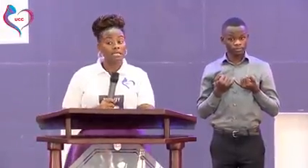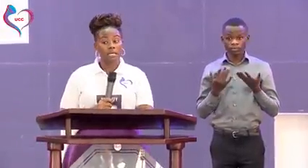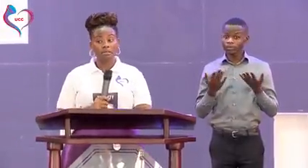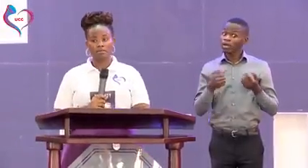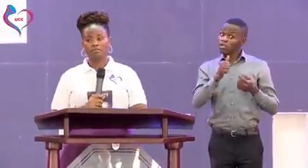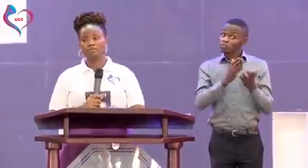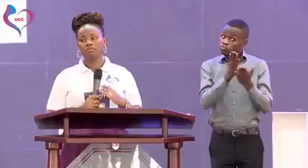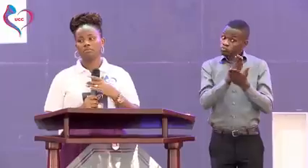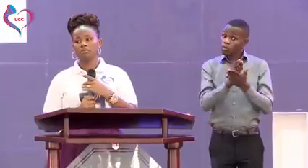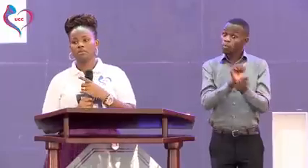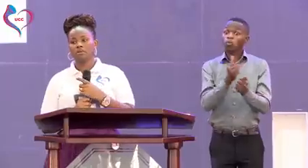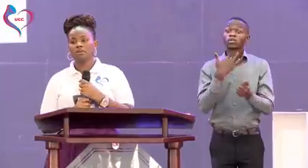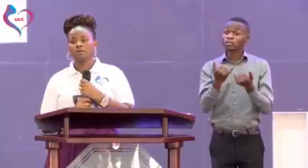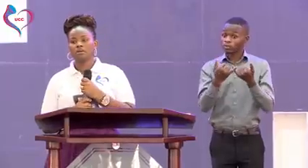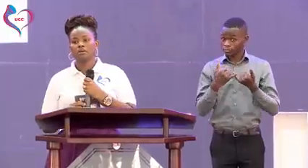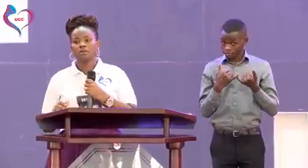He wanted.